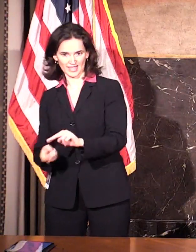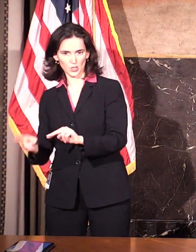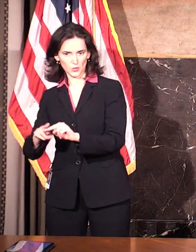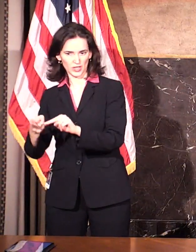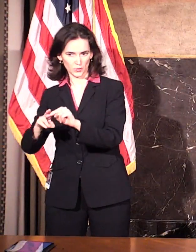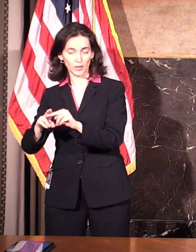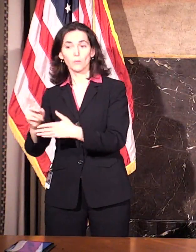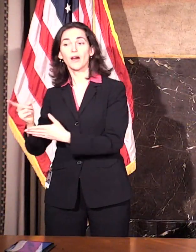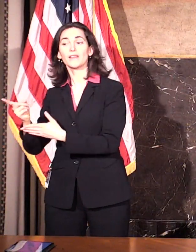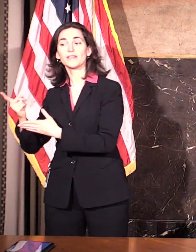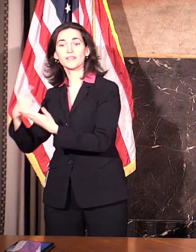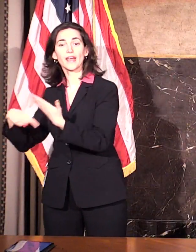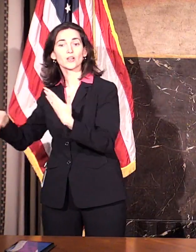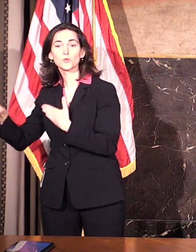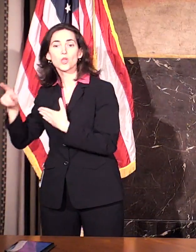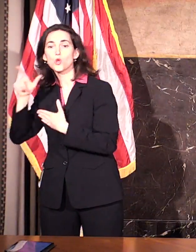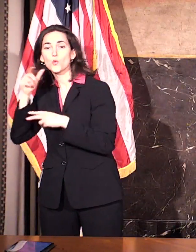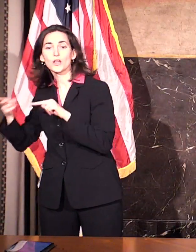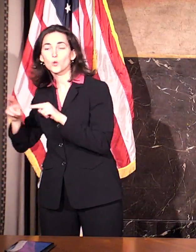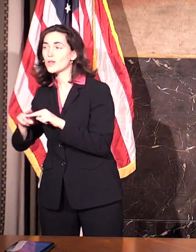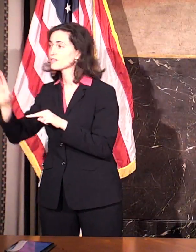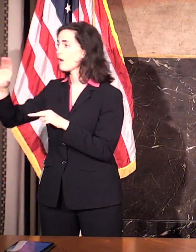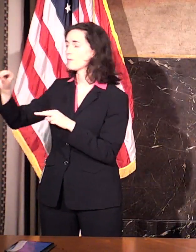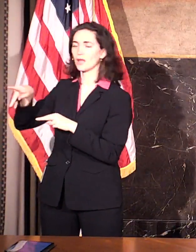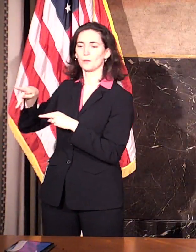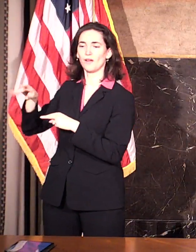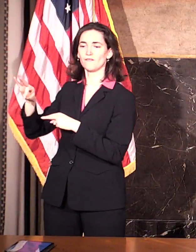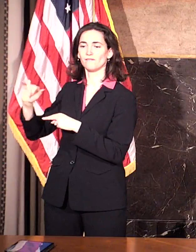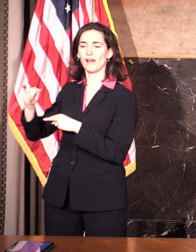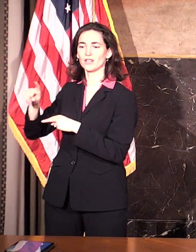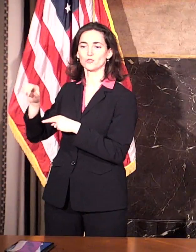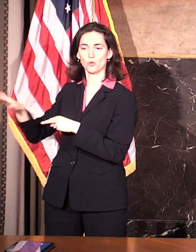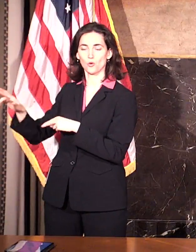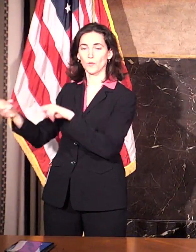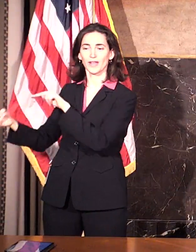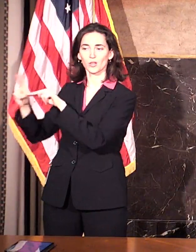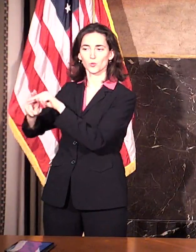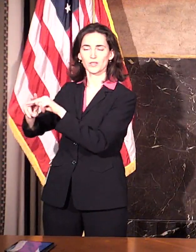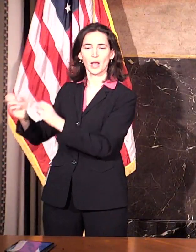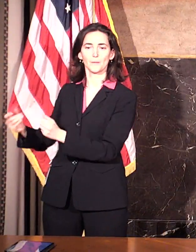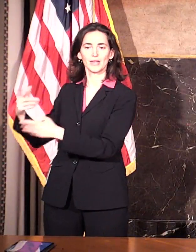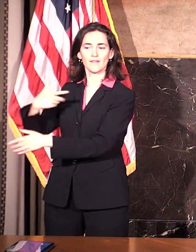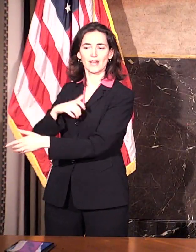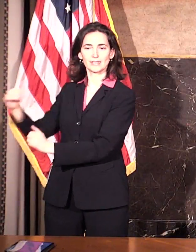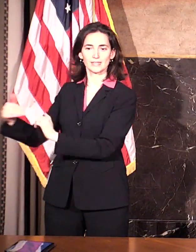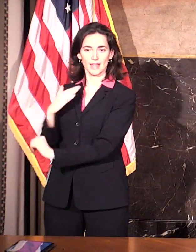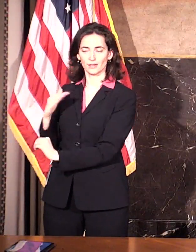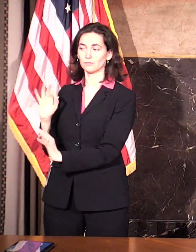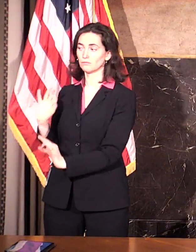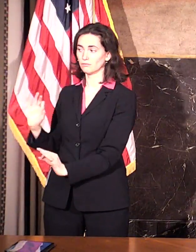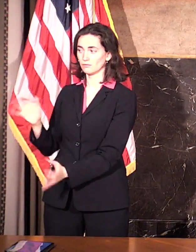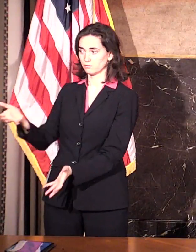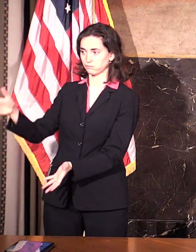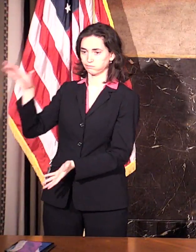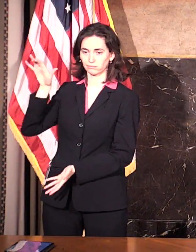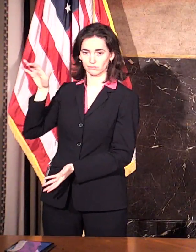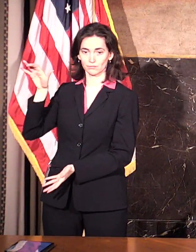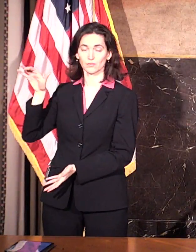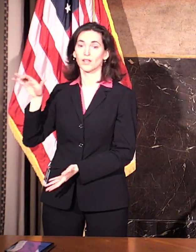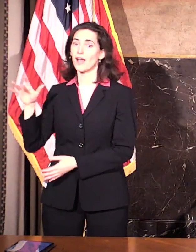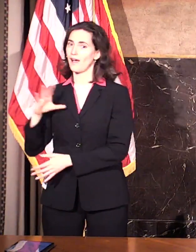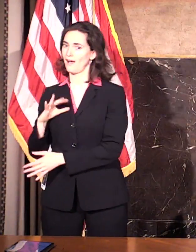coming next week is on the Pfizer side. Now, that's the good news. The bad news